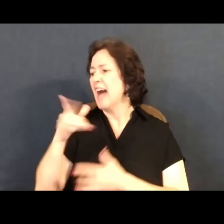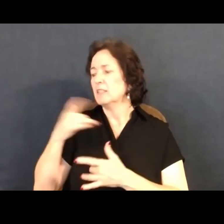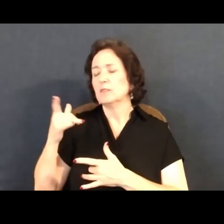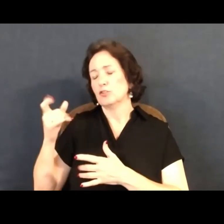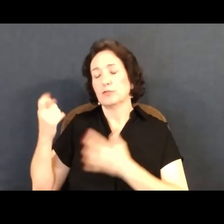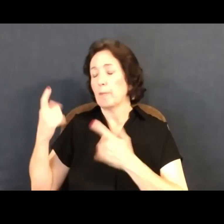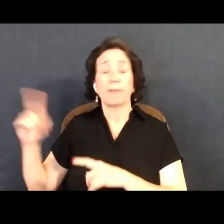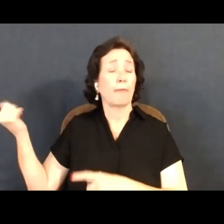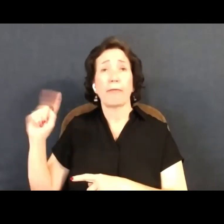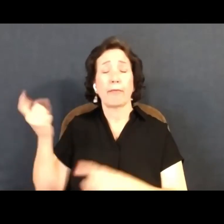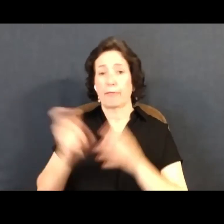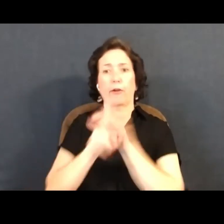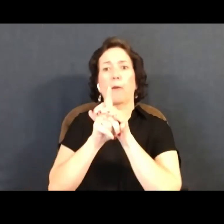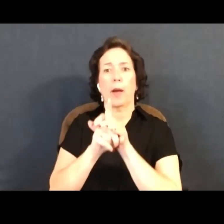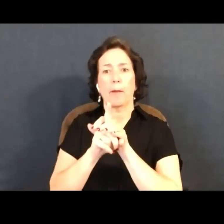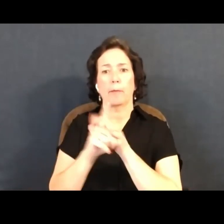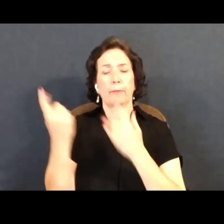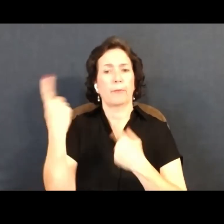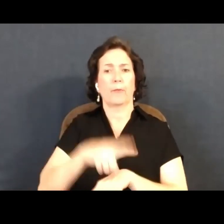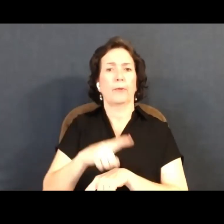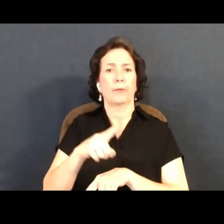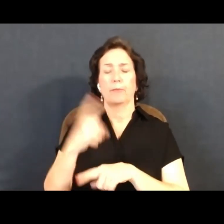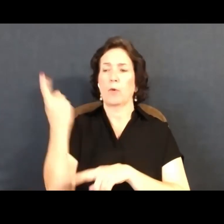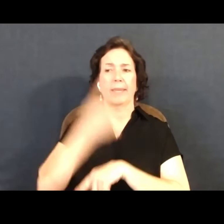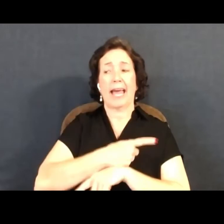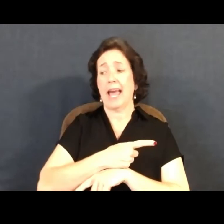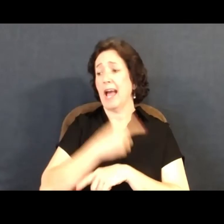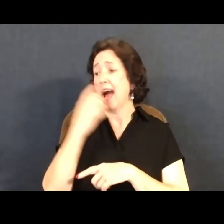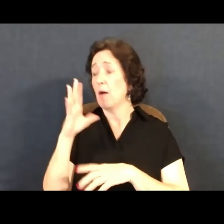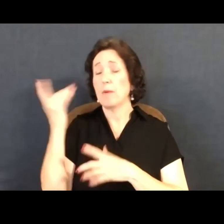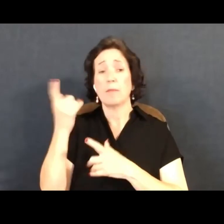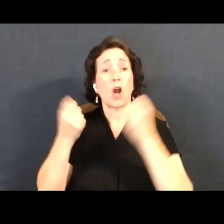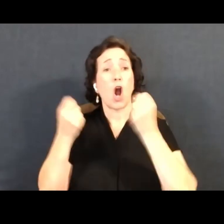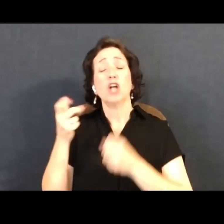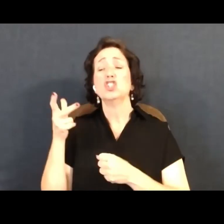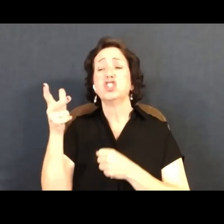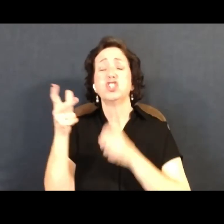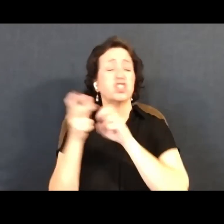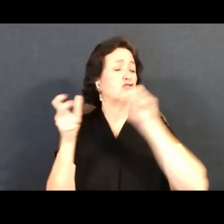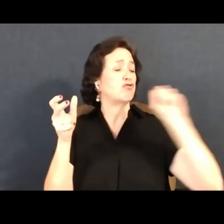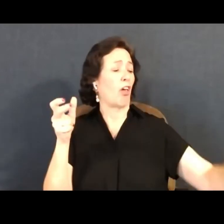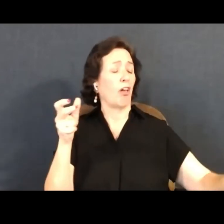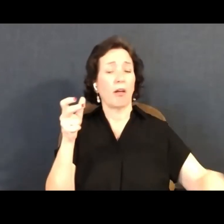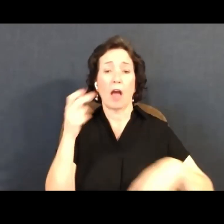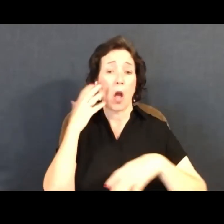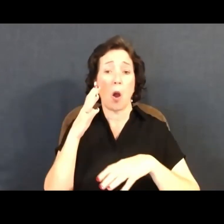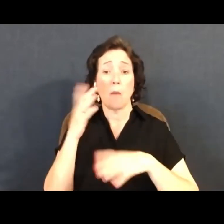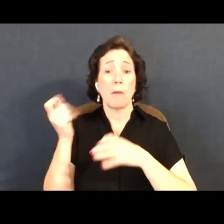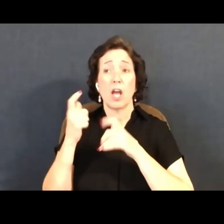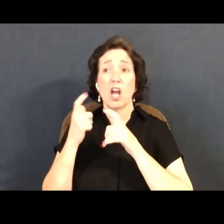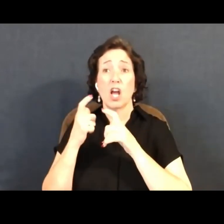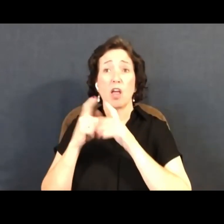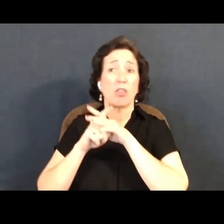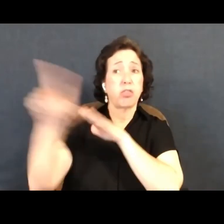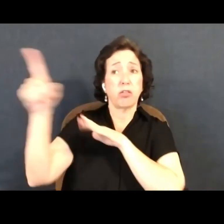day. It shows up one day. Now, it may have been thrown out of a car by somebody who didn't want it, or maybe it just ran away from home